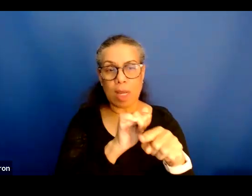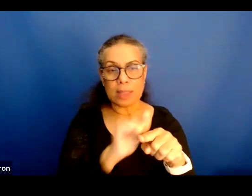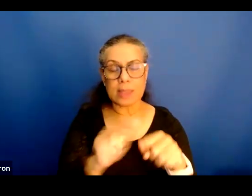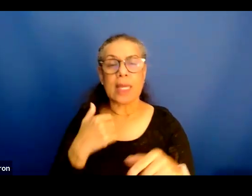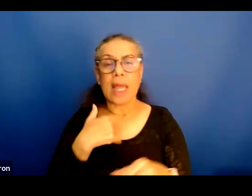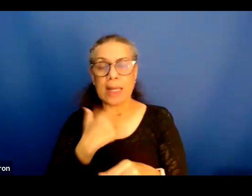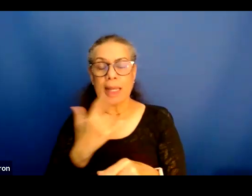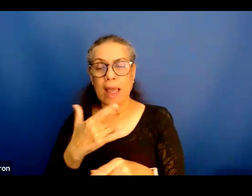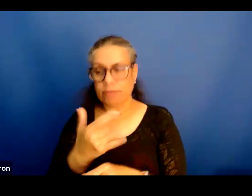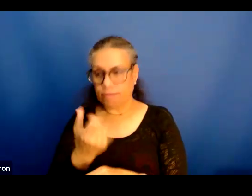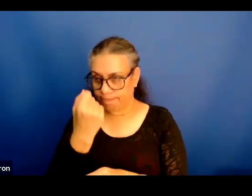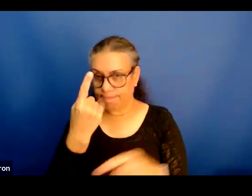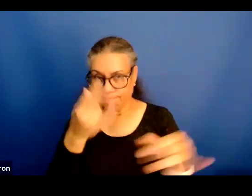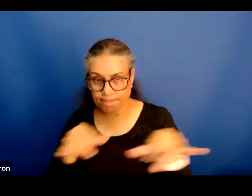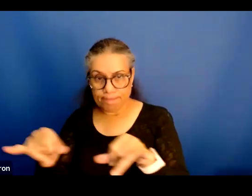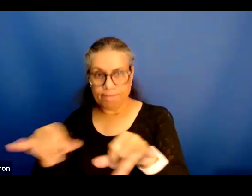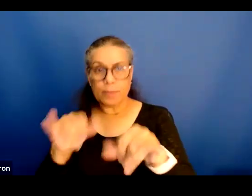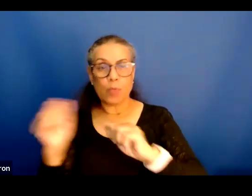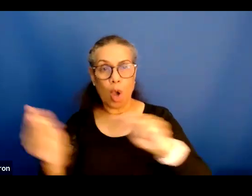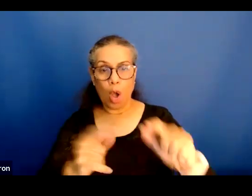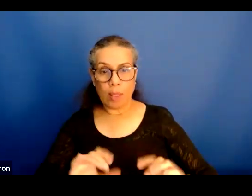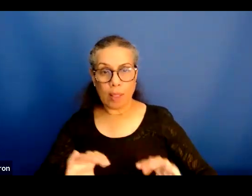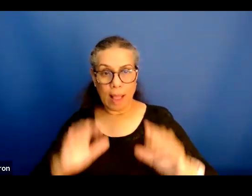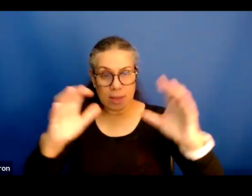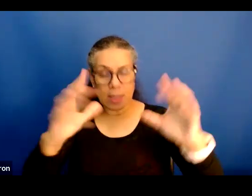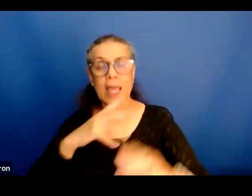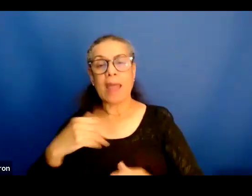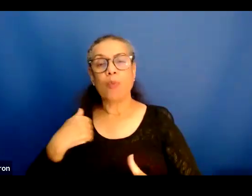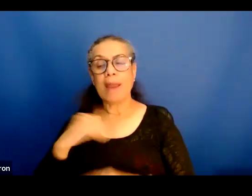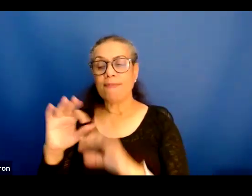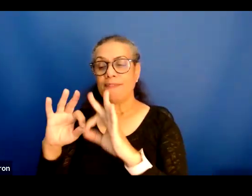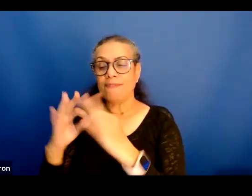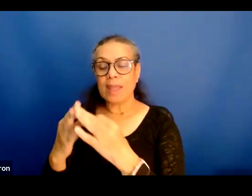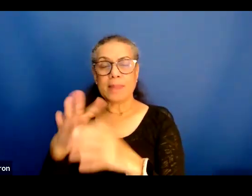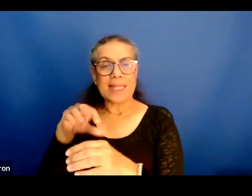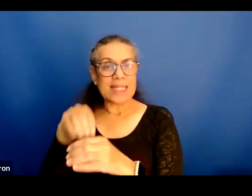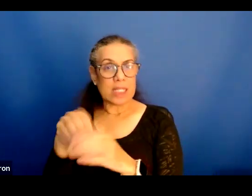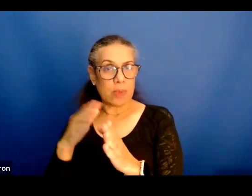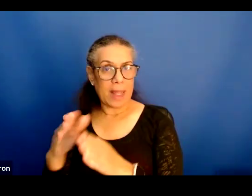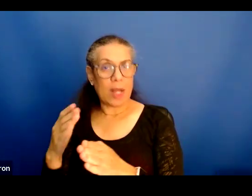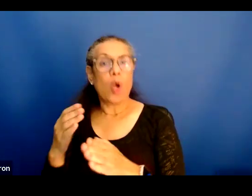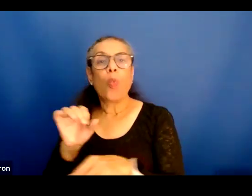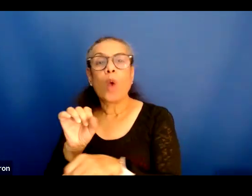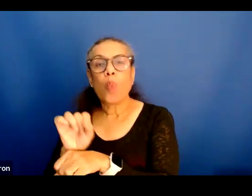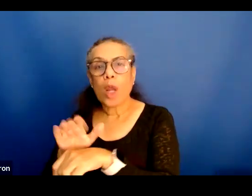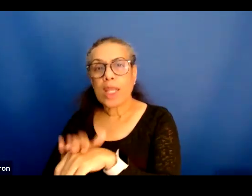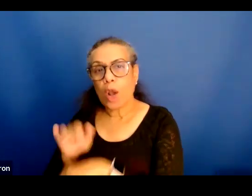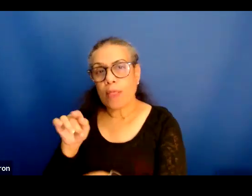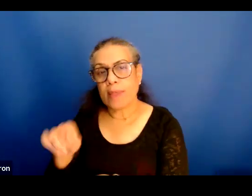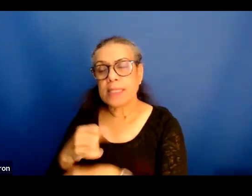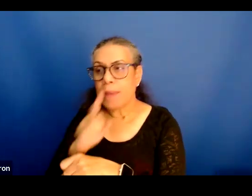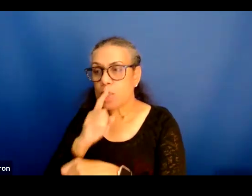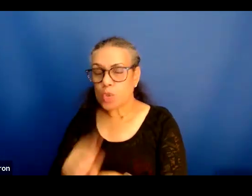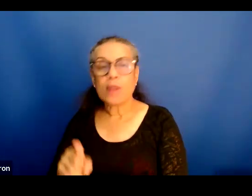instructional coherence across classrooms, and we are developing a family engagement plan focused on helping families understand the